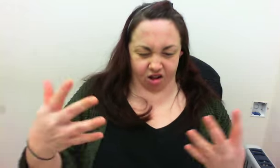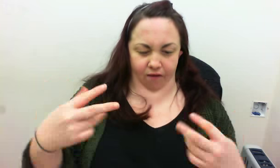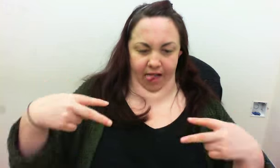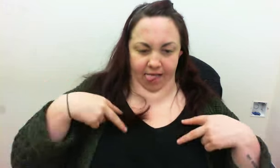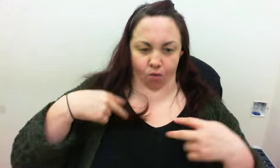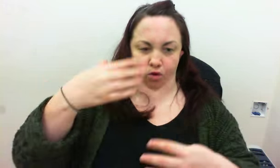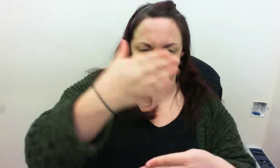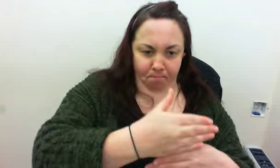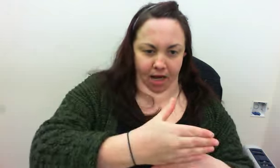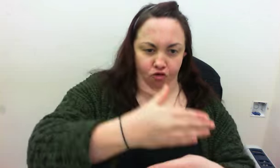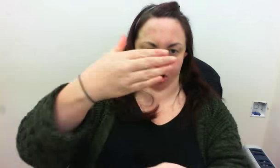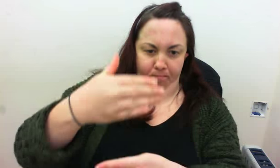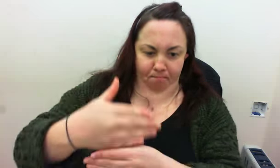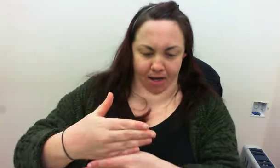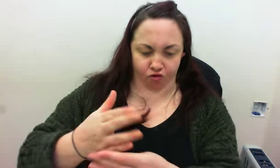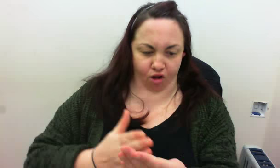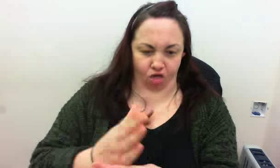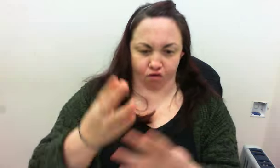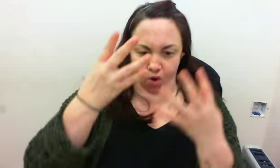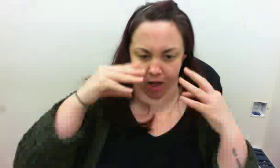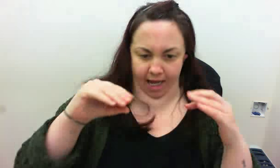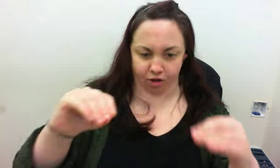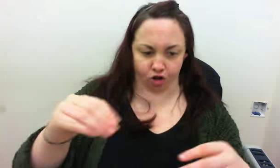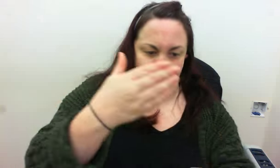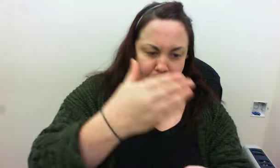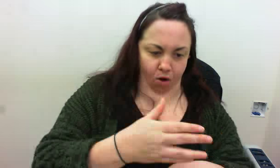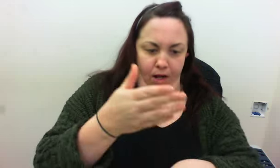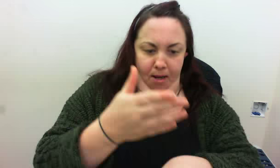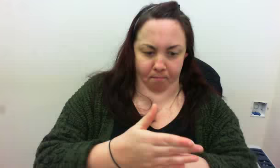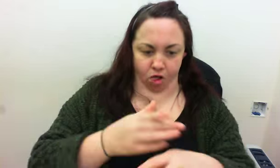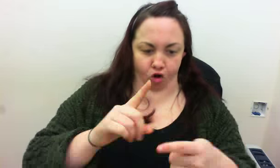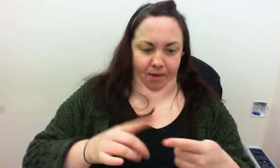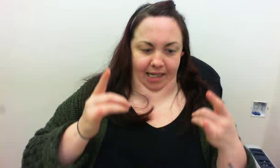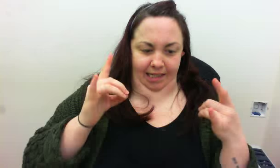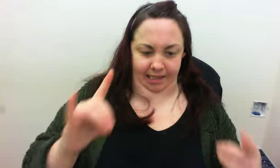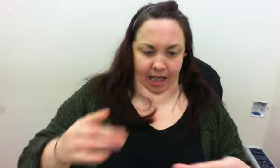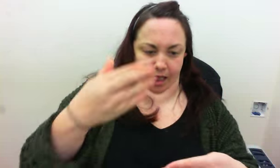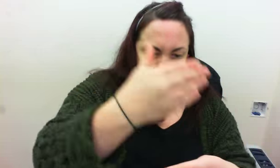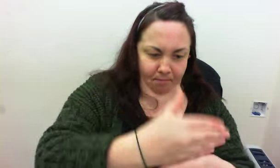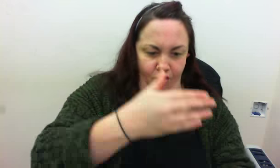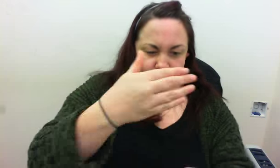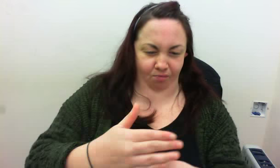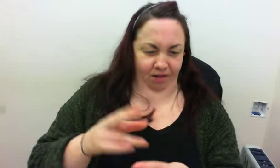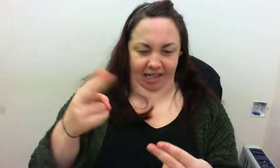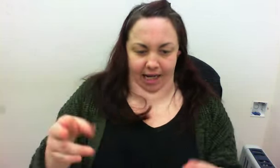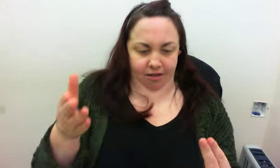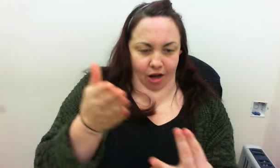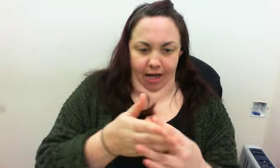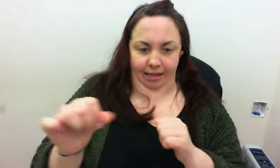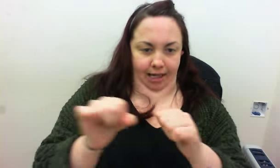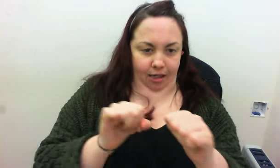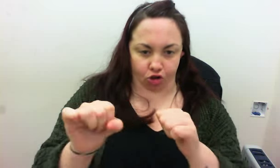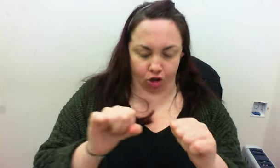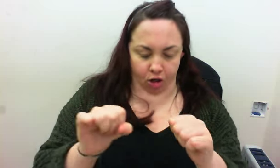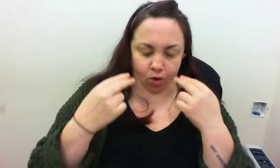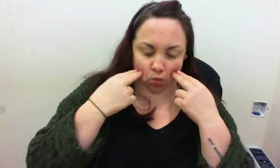barriers, you know, through education, employment, health, a lot of different services. It's very hard for us to get access, so we need to get ISL